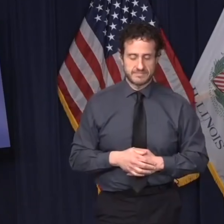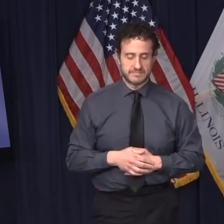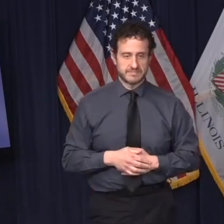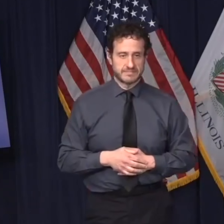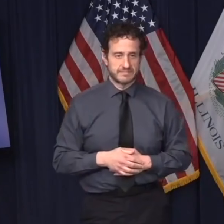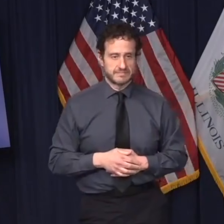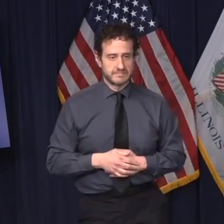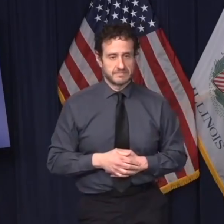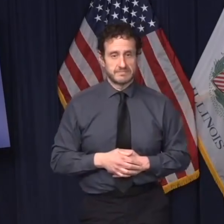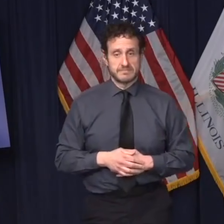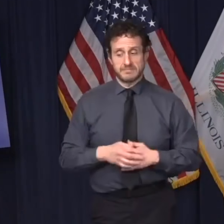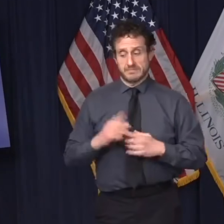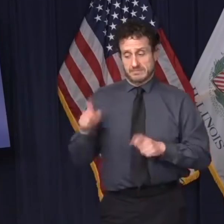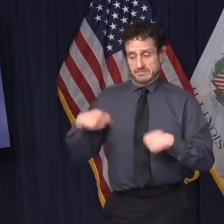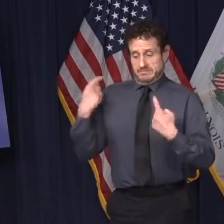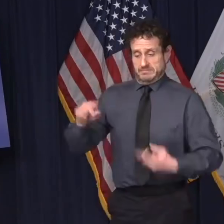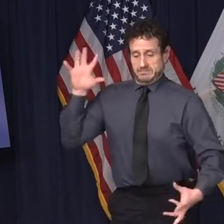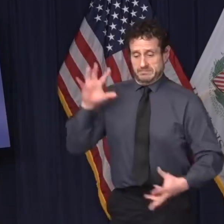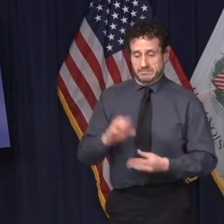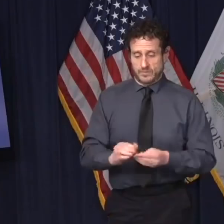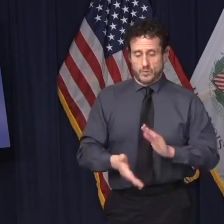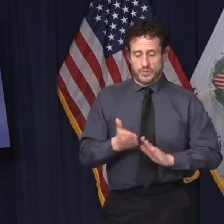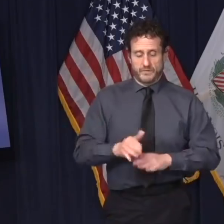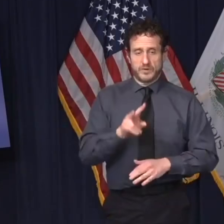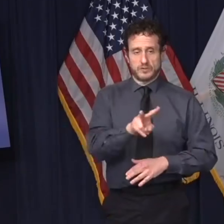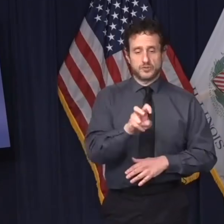we have run